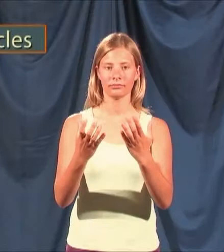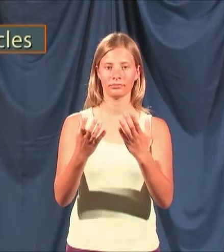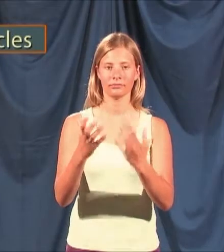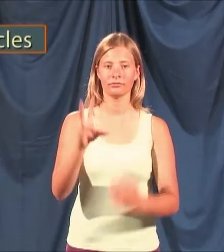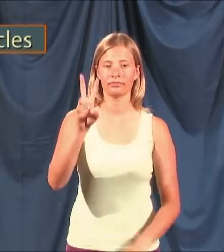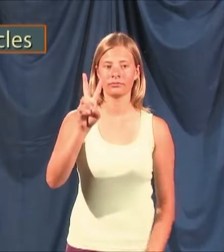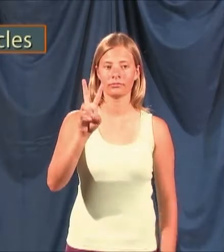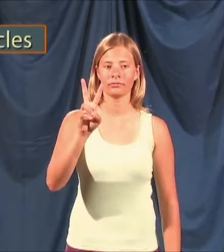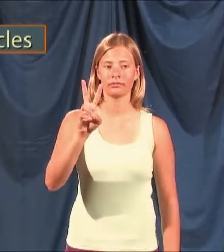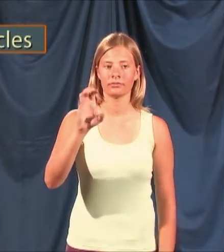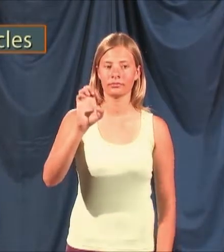This section is